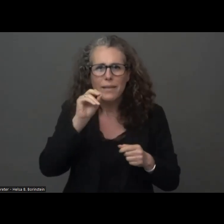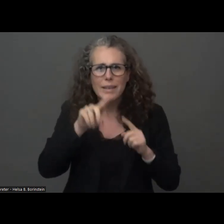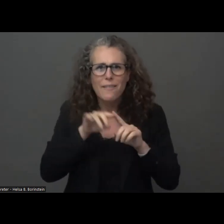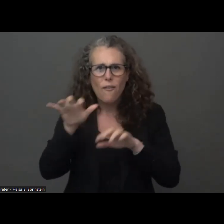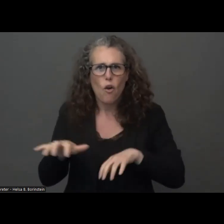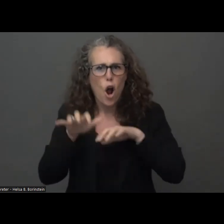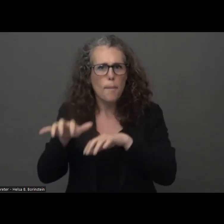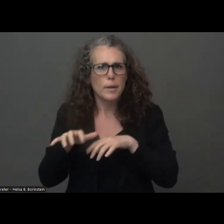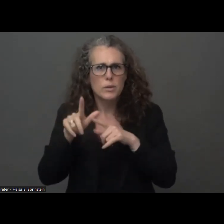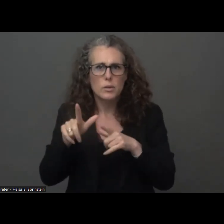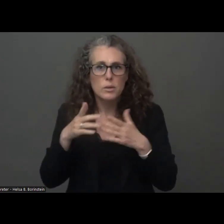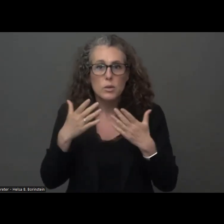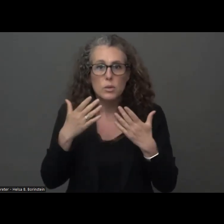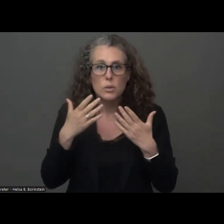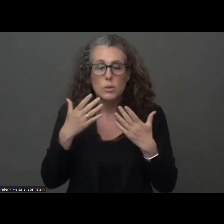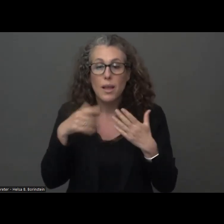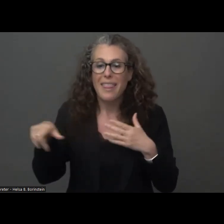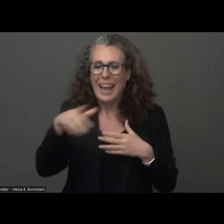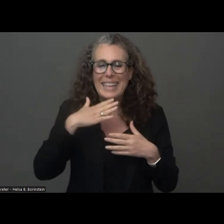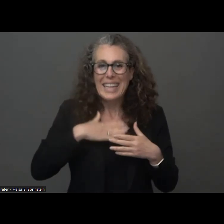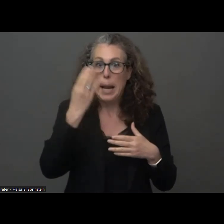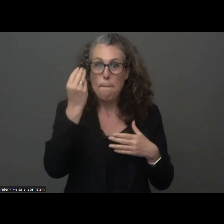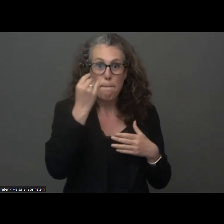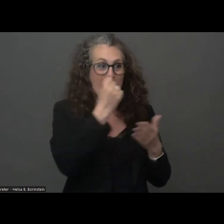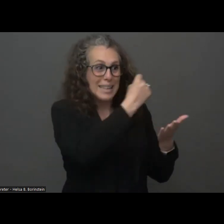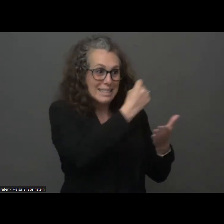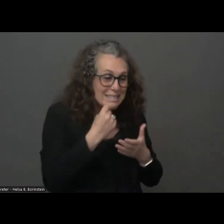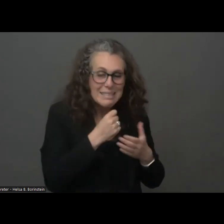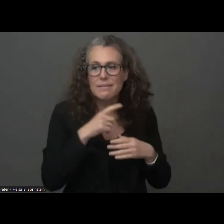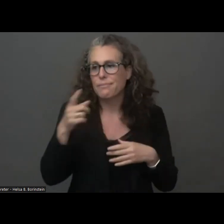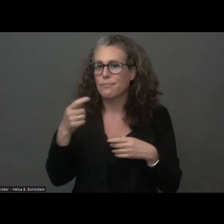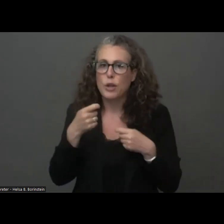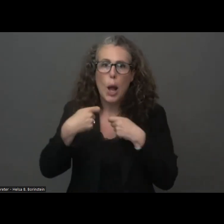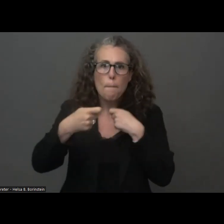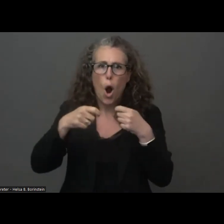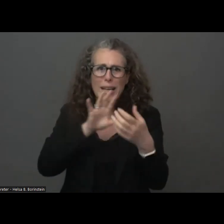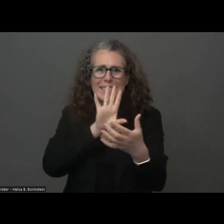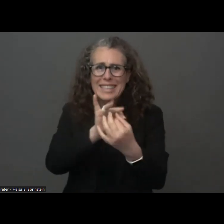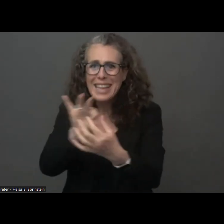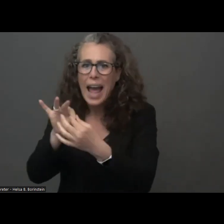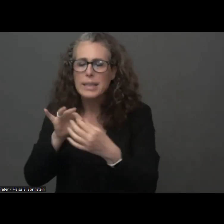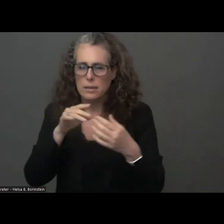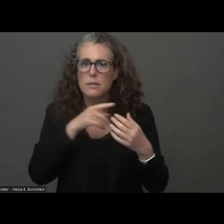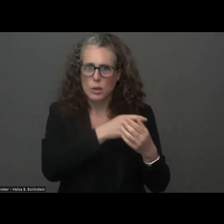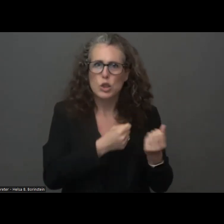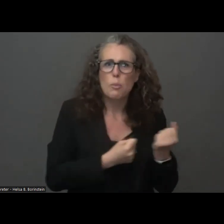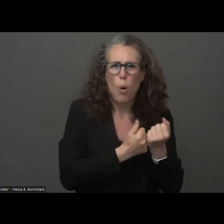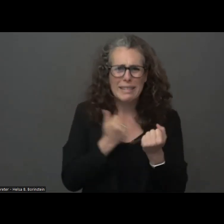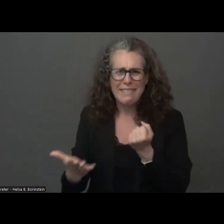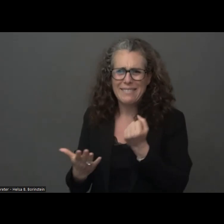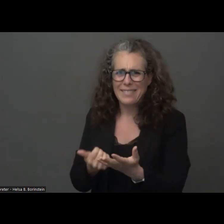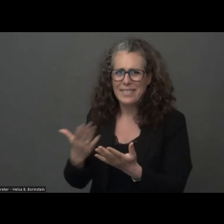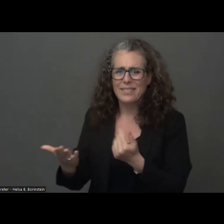farmers to access to credit, quality farm input, market linkages, etc. And the farmer hub owners, who are persons